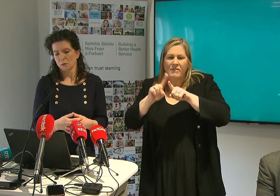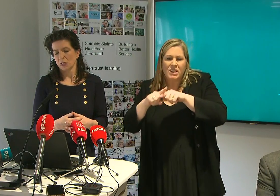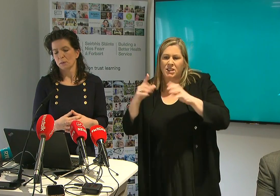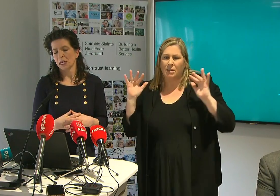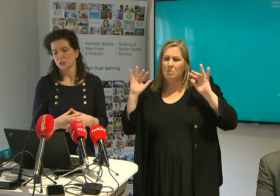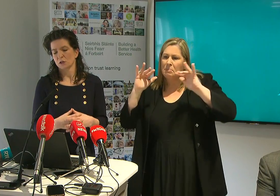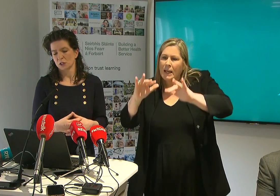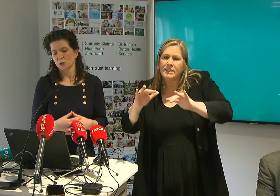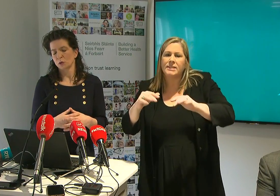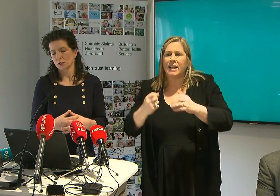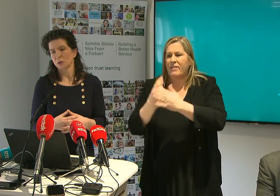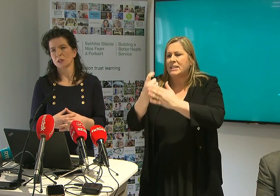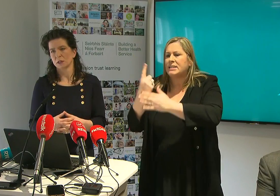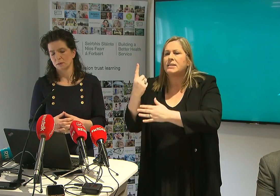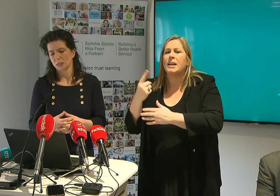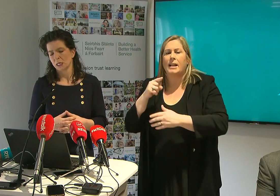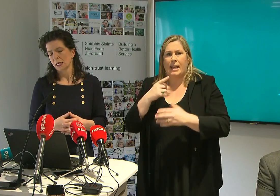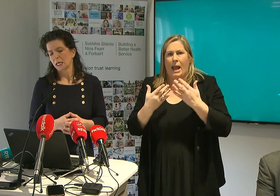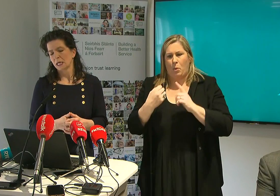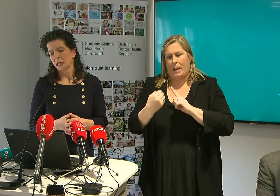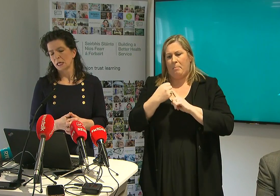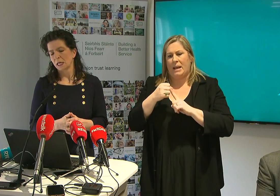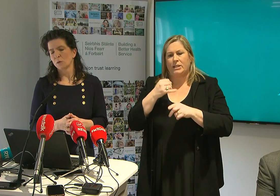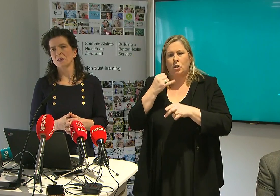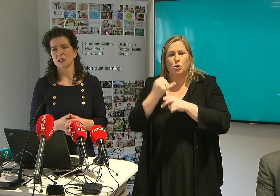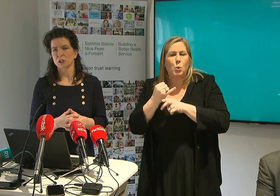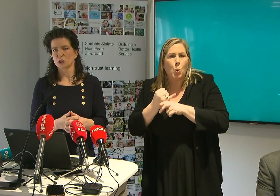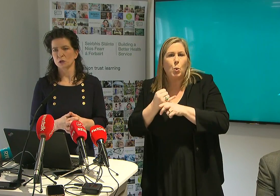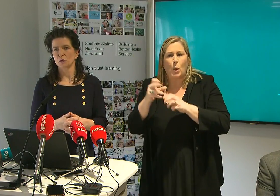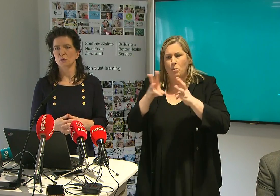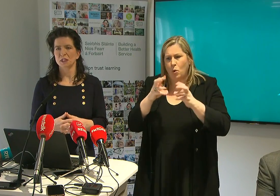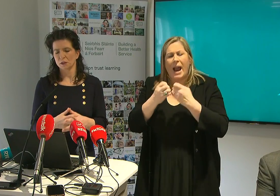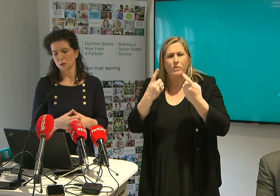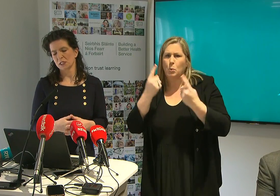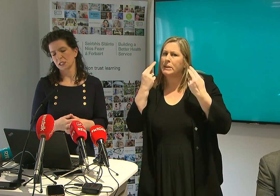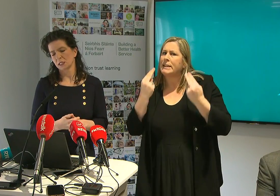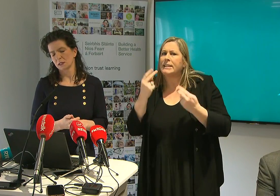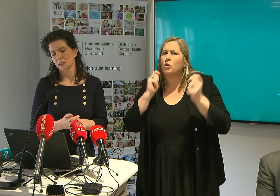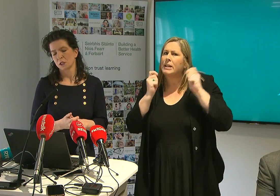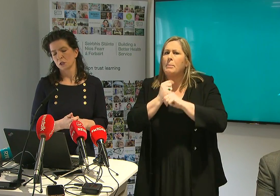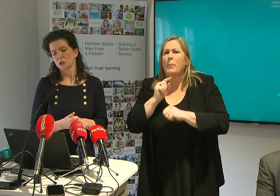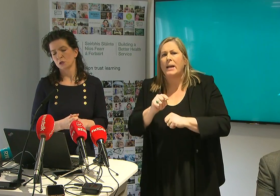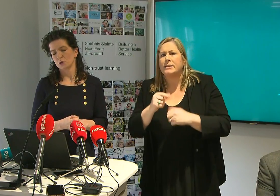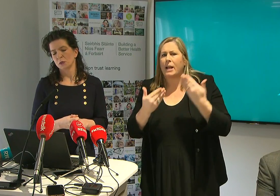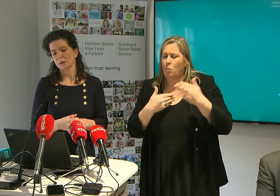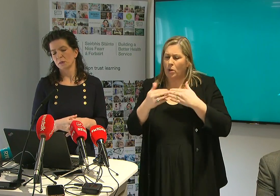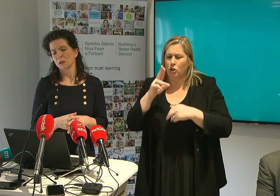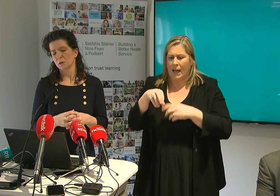this will impact their school, their work, and what they can do within those settings